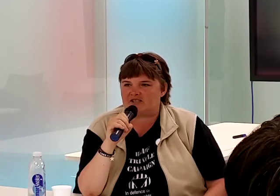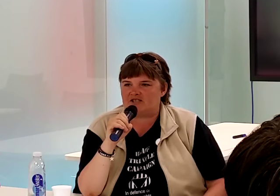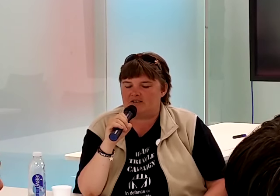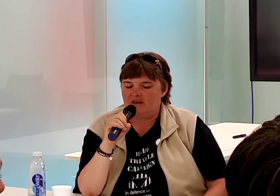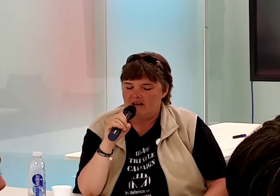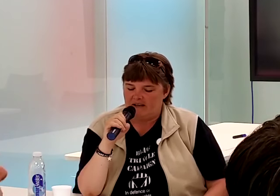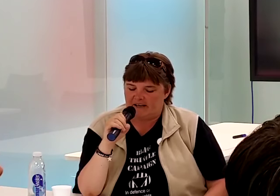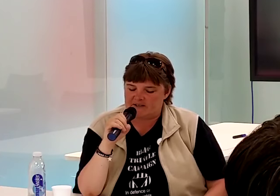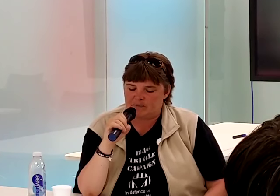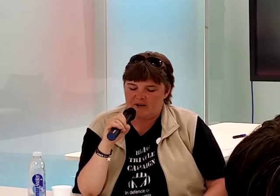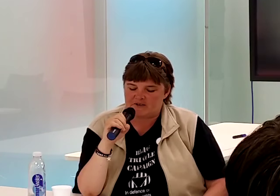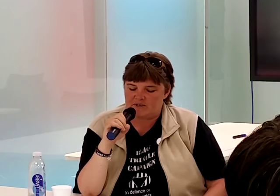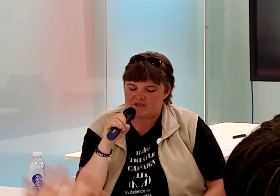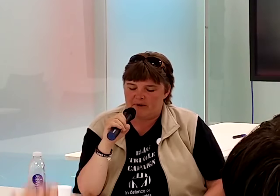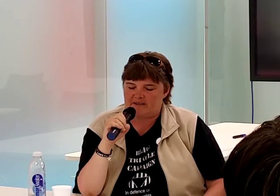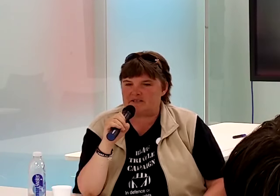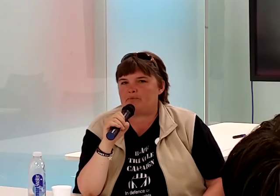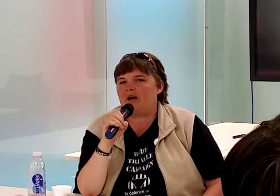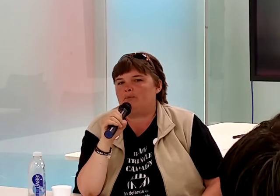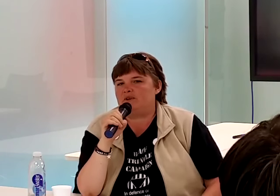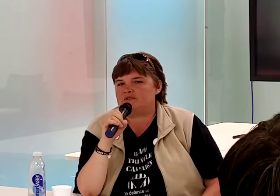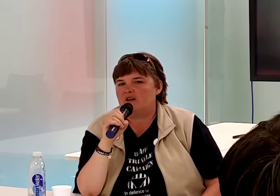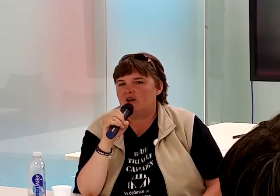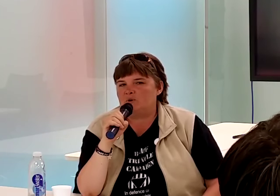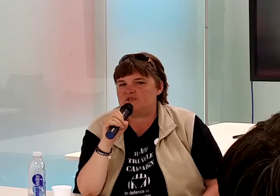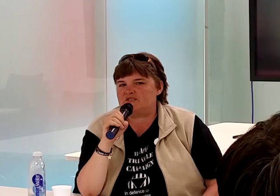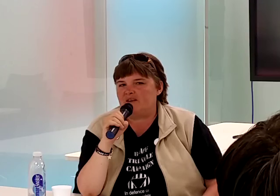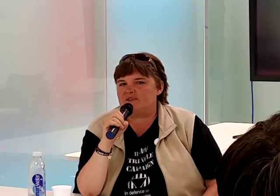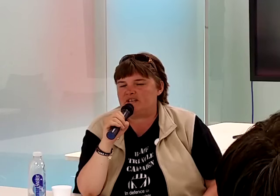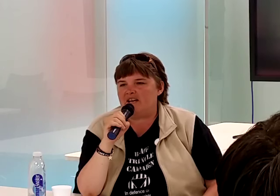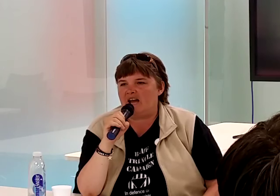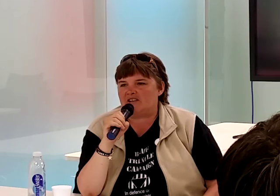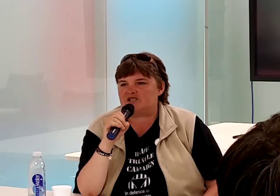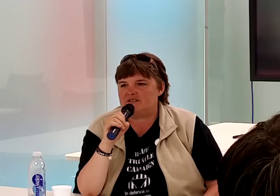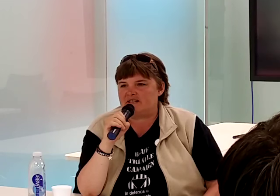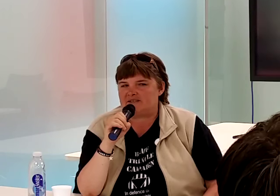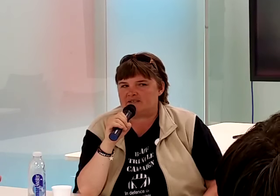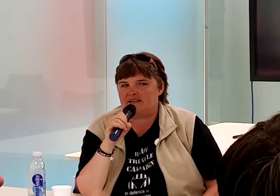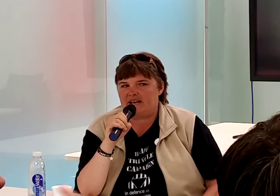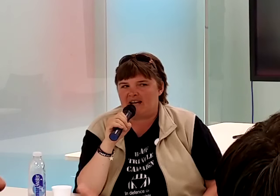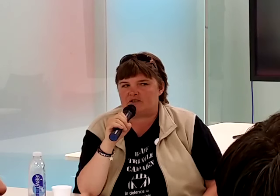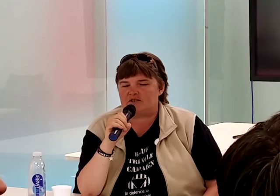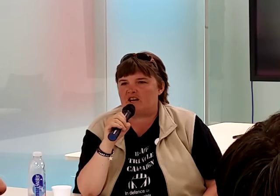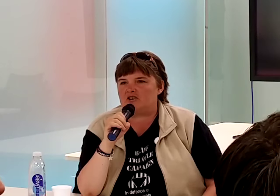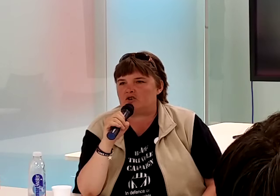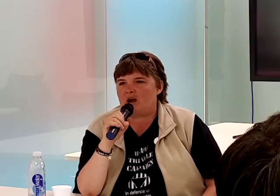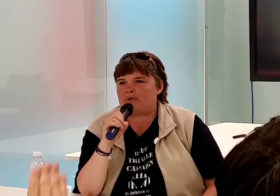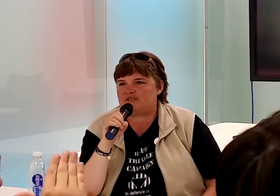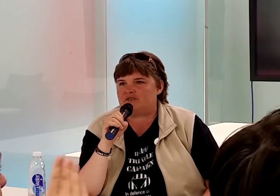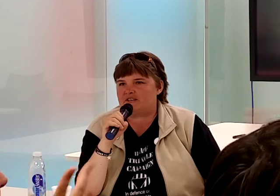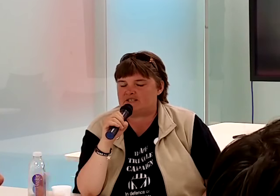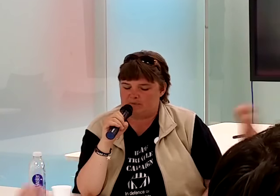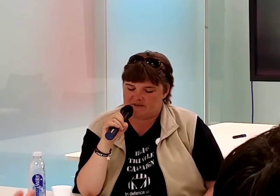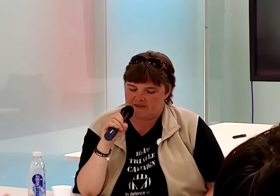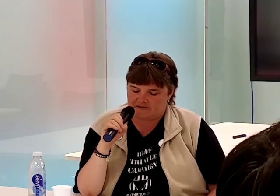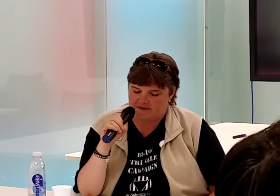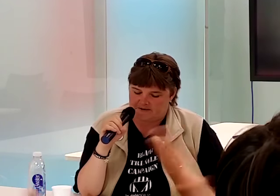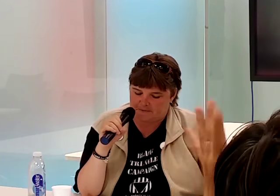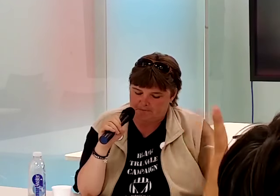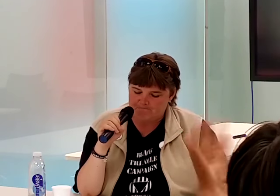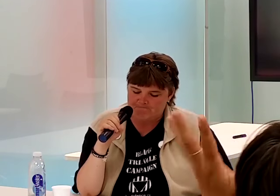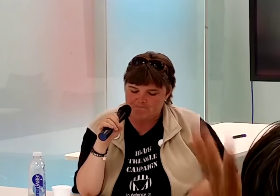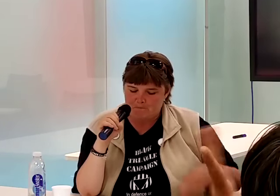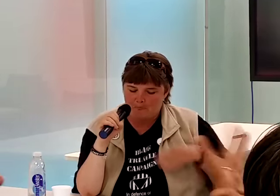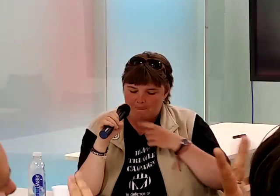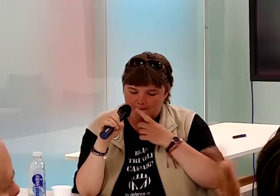National Day of Action against personal independence payments with 17 actions outside ATOS and Crapitor Assessment